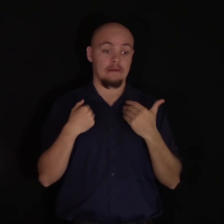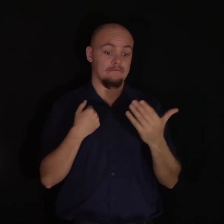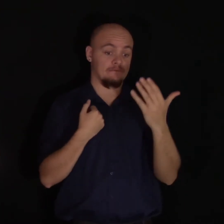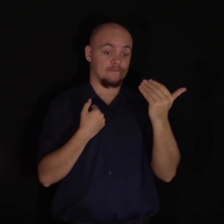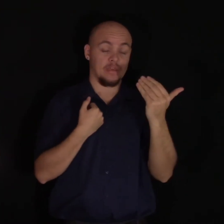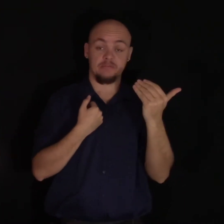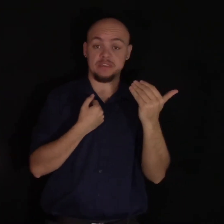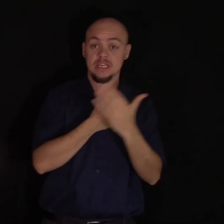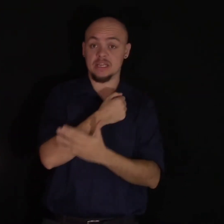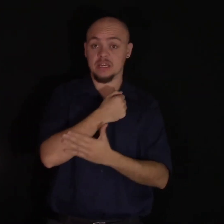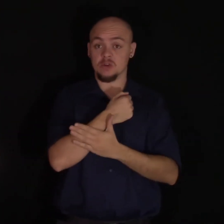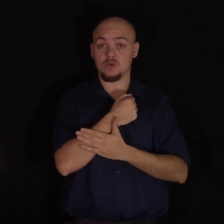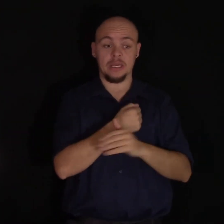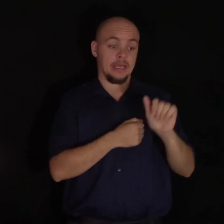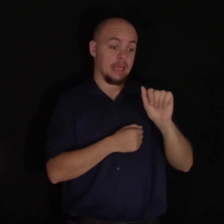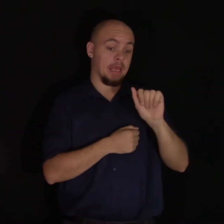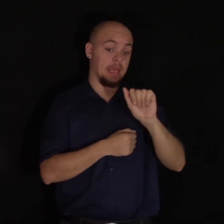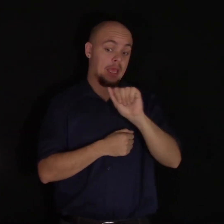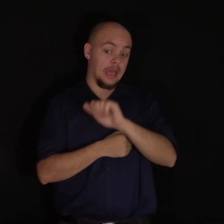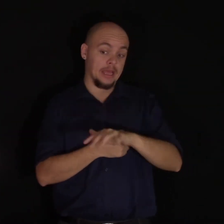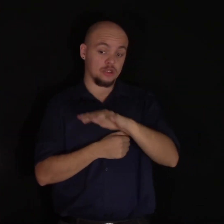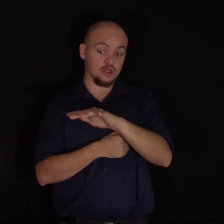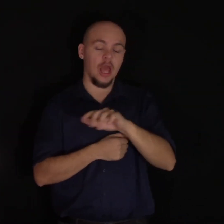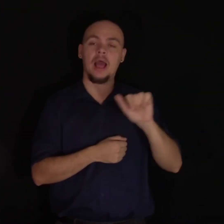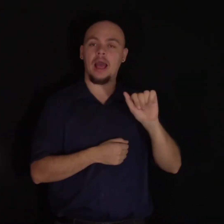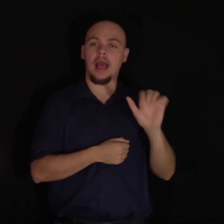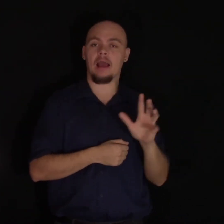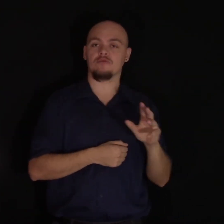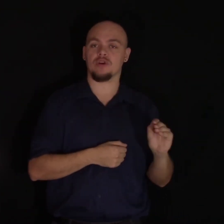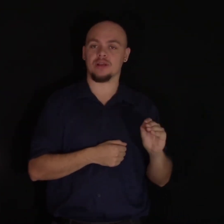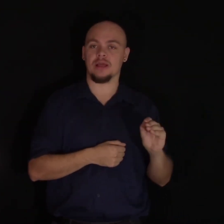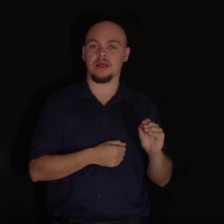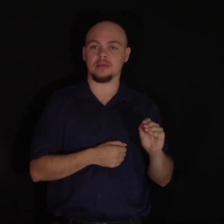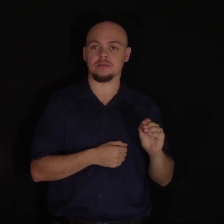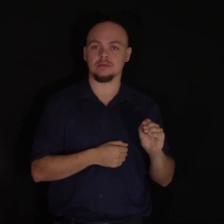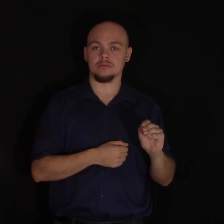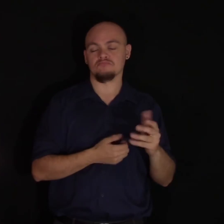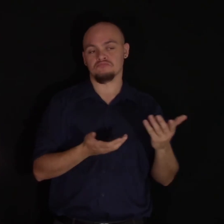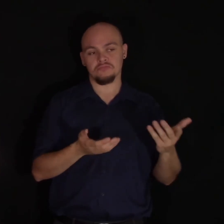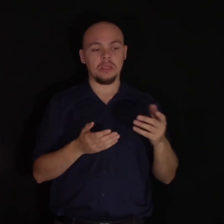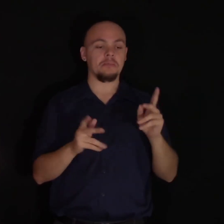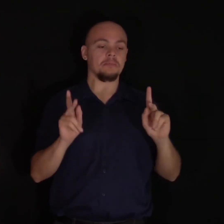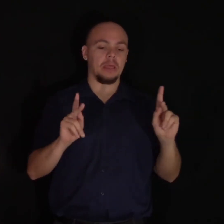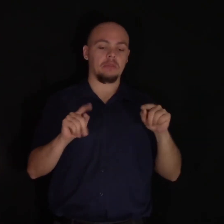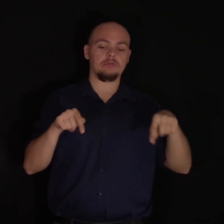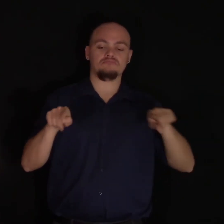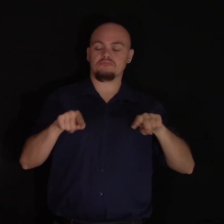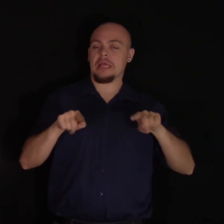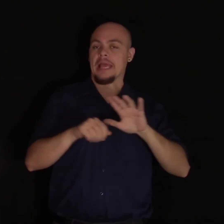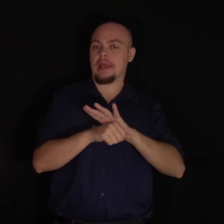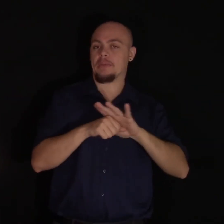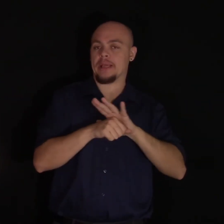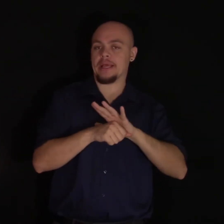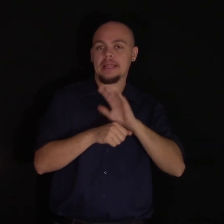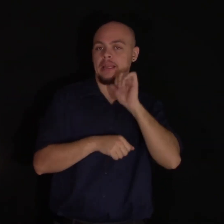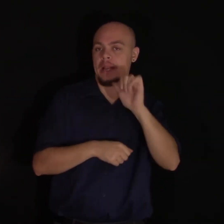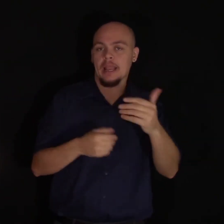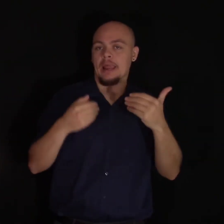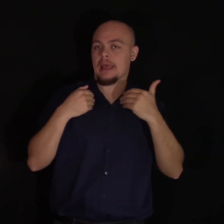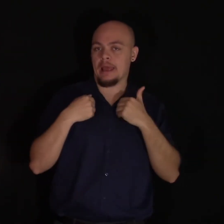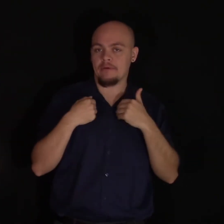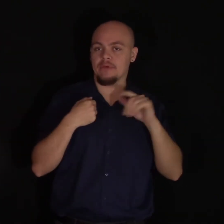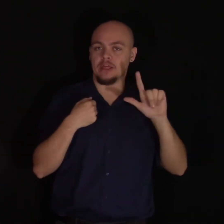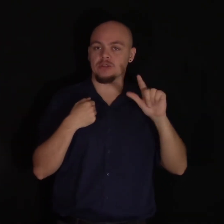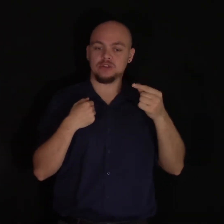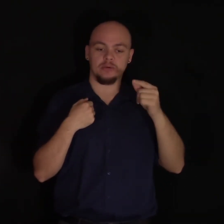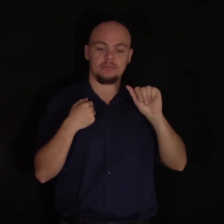Asia, Africa, and South America. Countries outside the West that varied in terms of LGBT rights. We bought a camcorder, ordered a book on how to